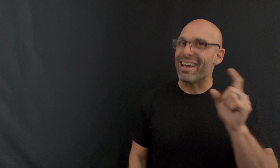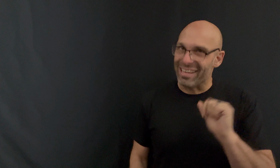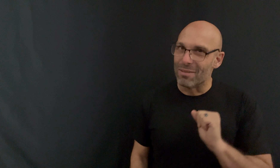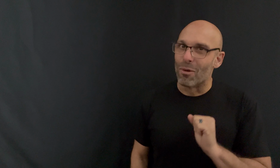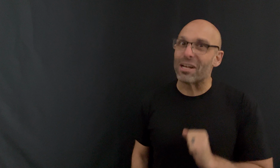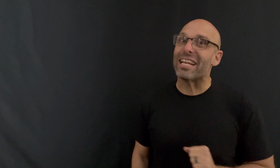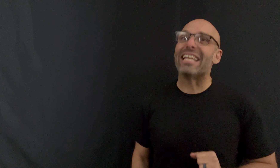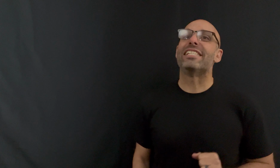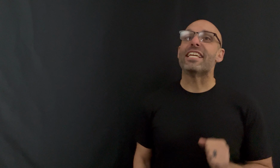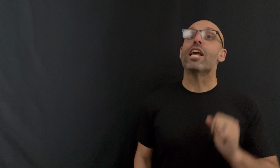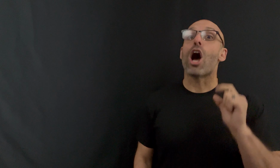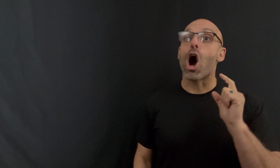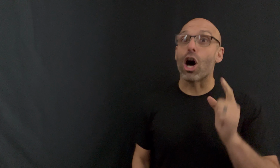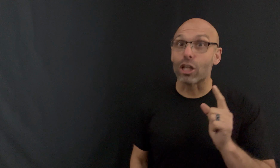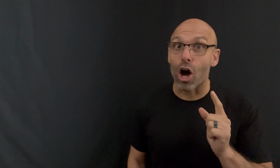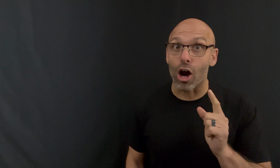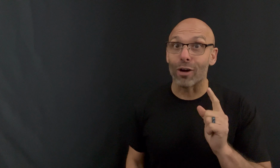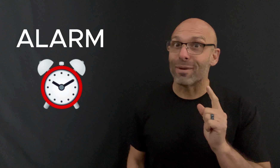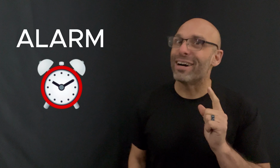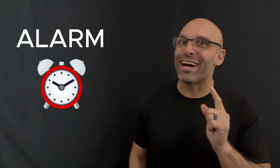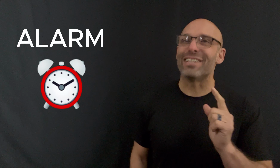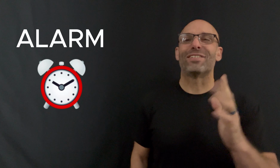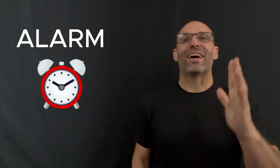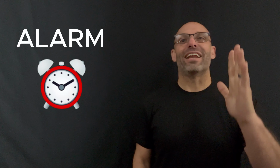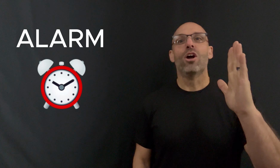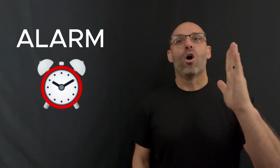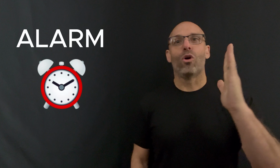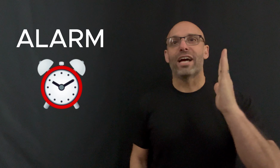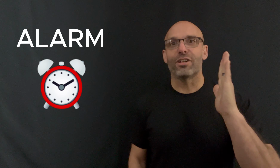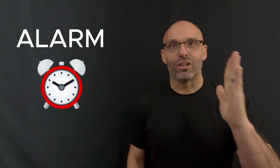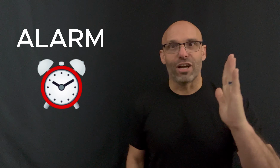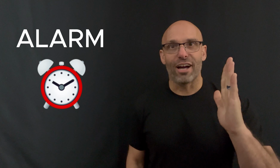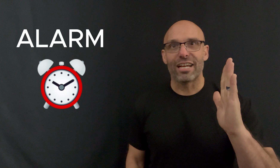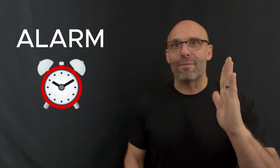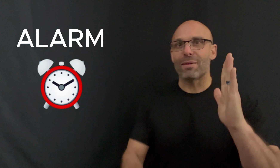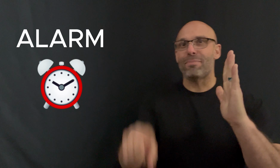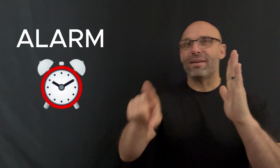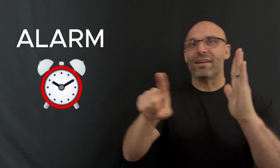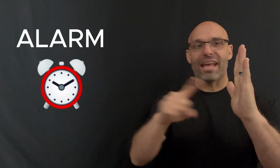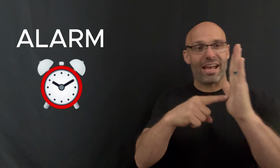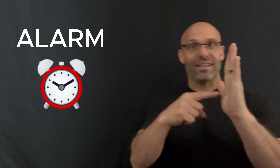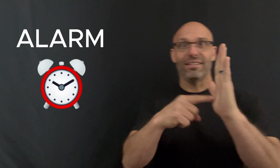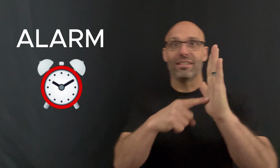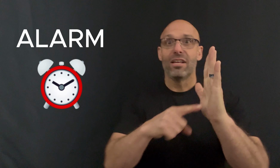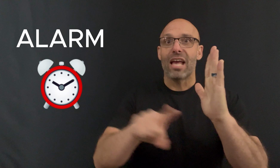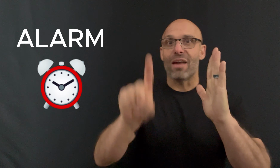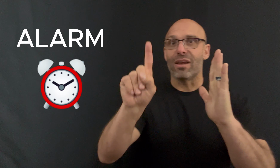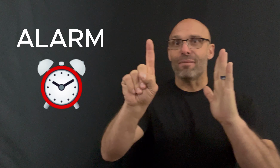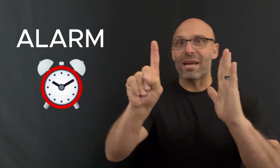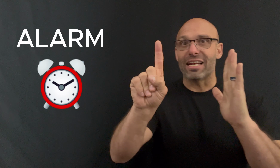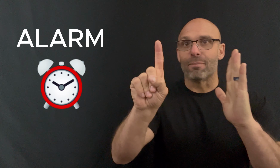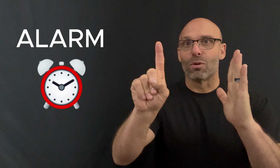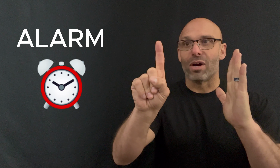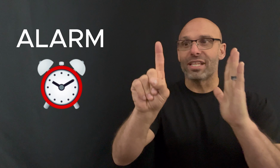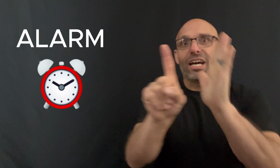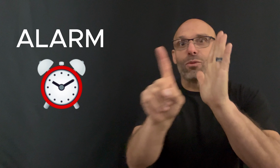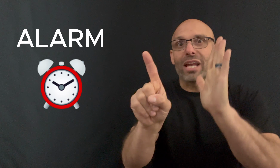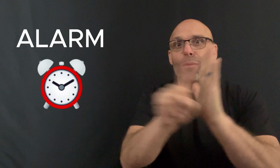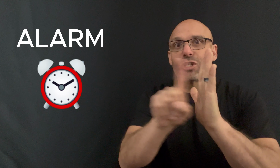in the morning, is the alarm. That's right. Hold out your non-dominant hand and then make a number 1 in the other one, and we're just going